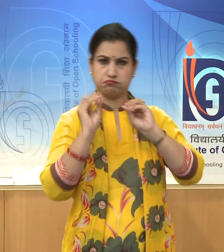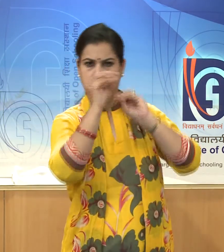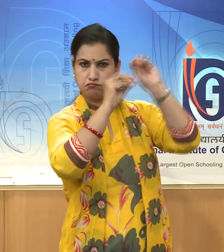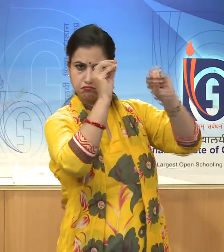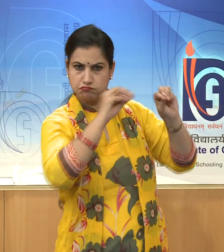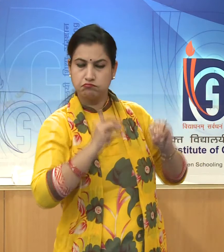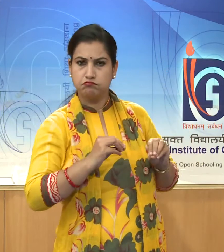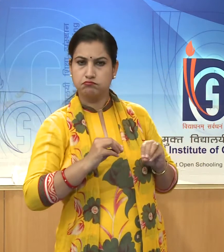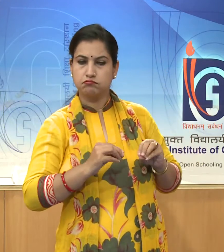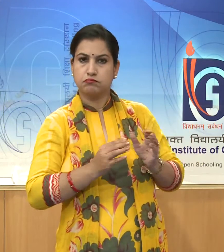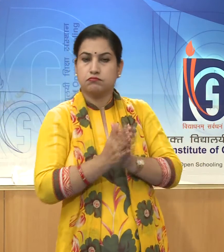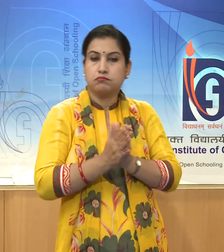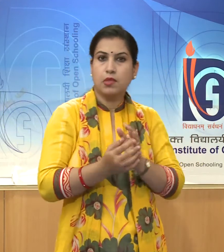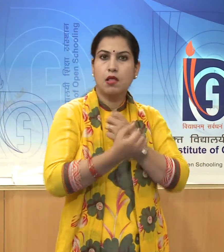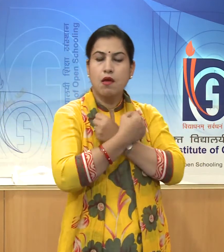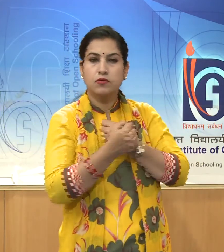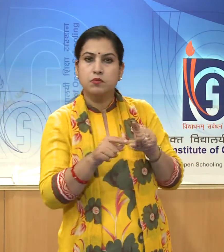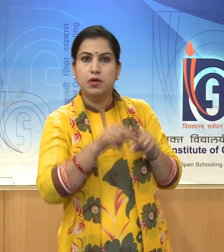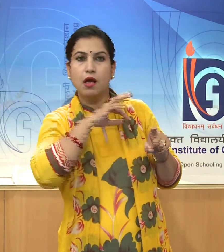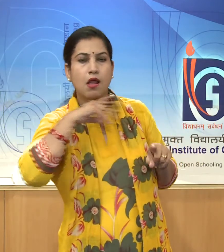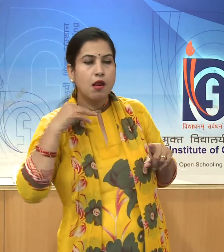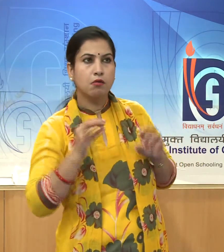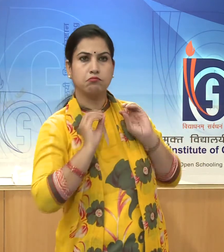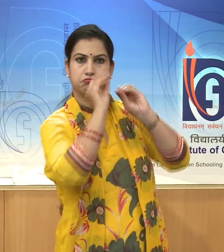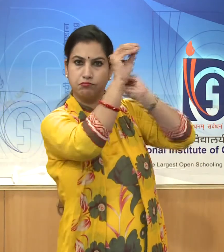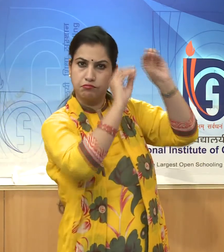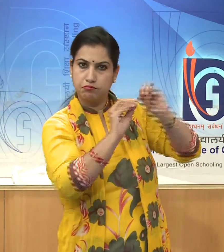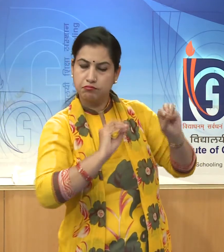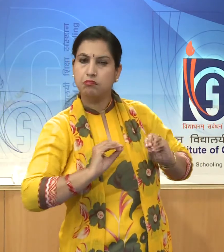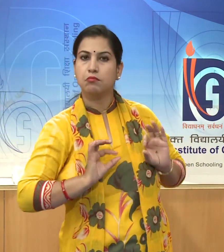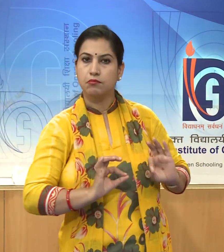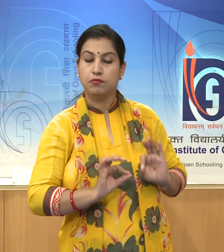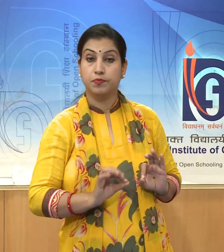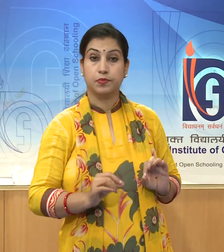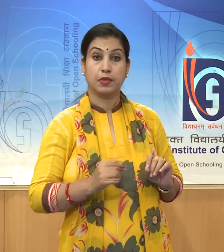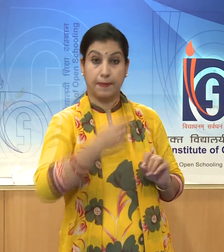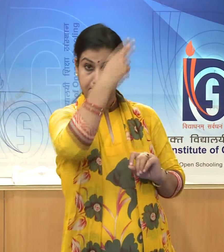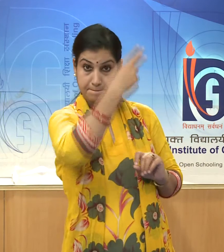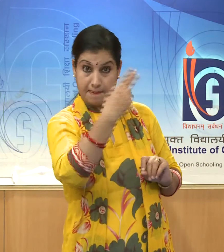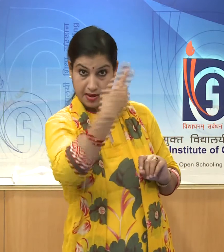with harmony of colors. The painting is